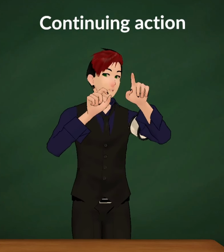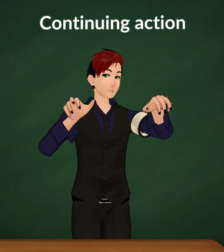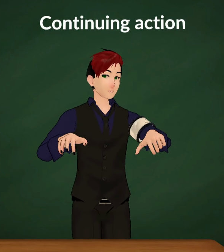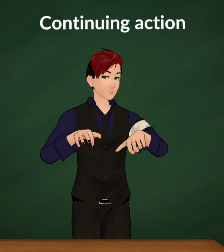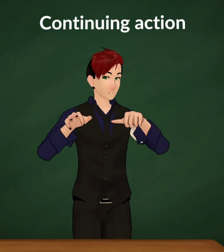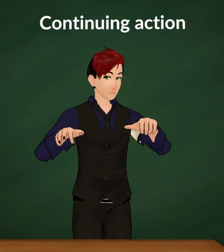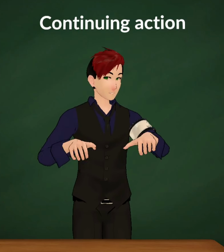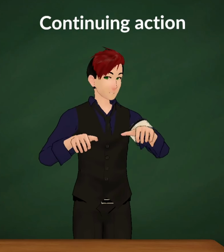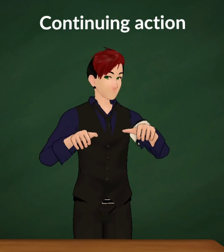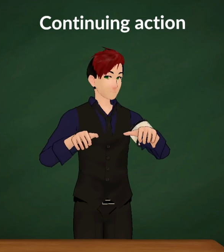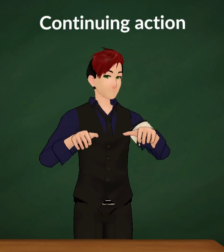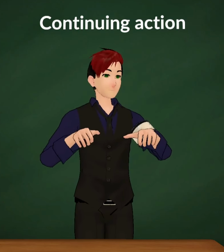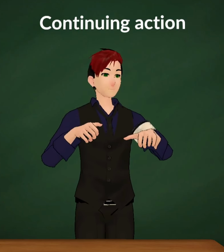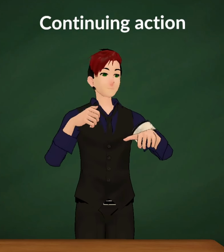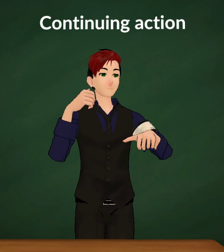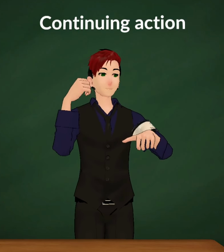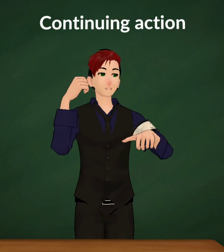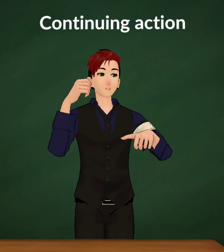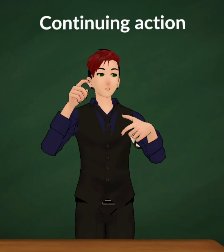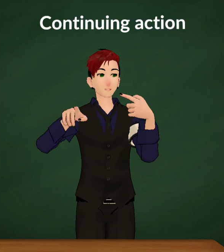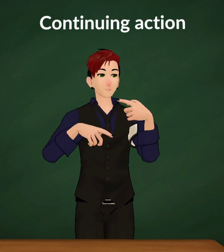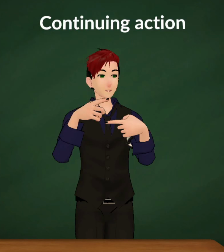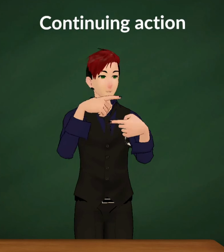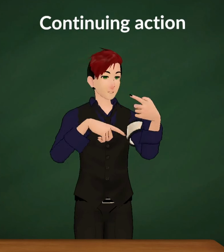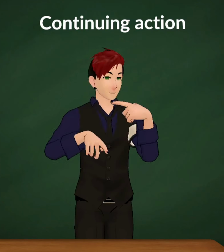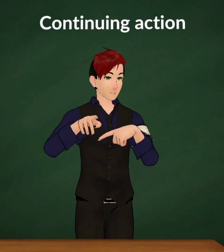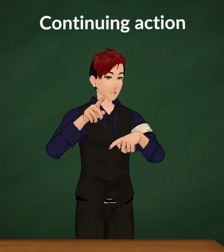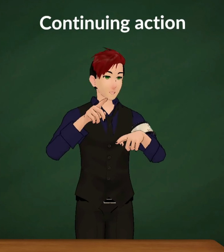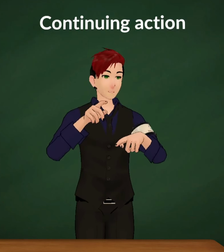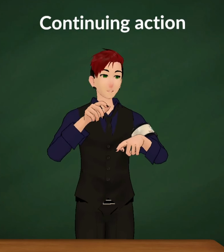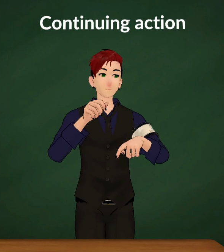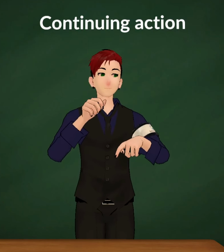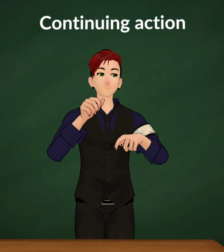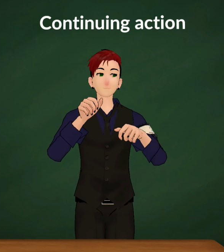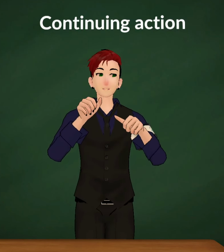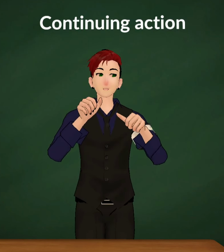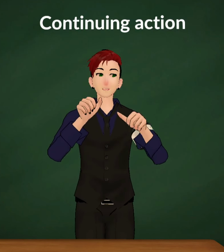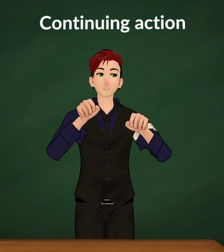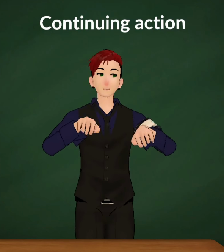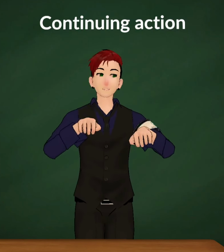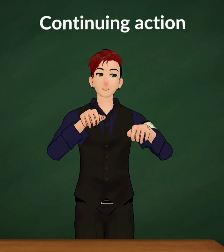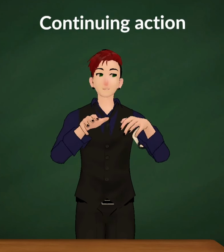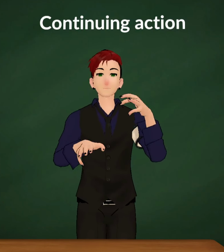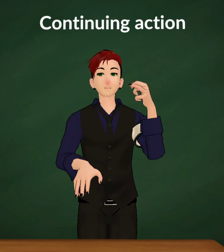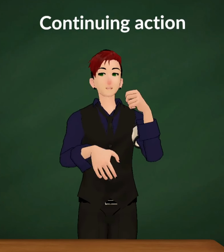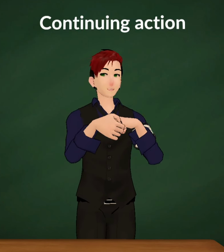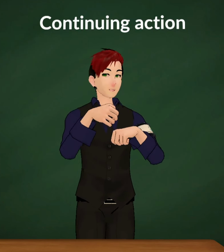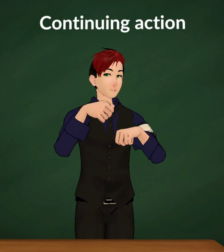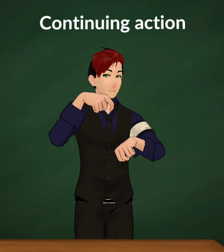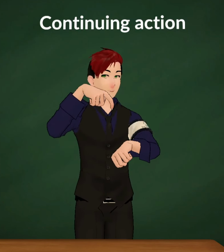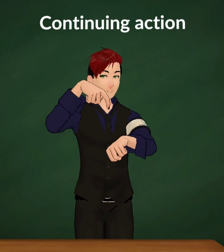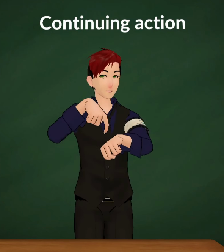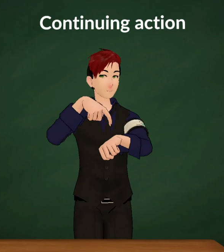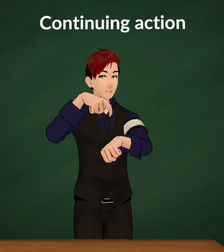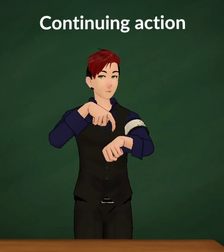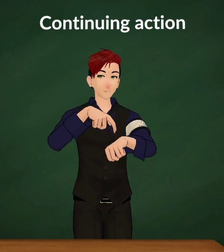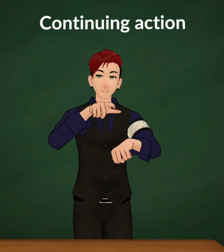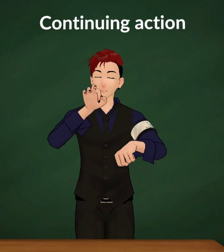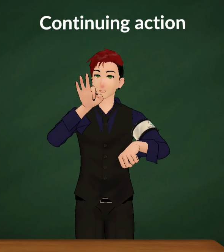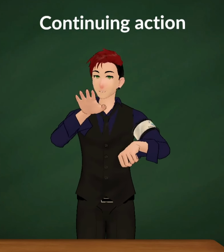continuing actions. So whenever you sign, you can add in a temporal